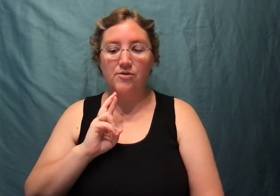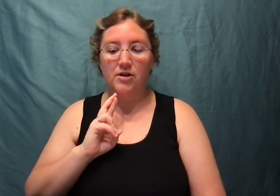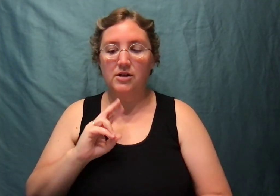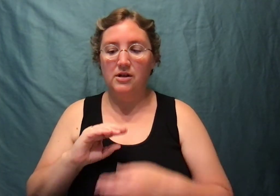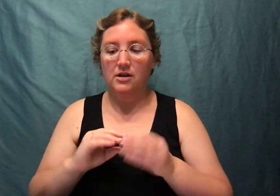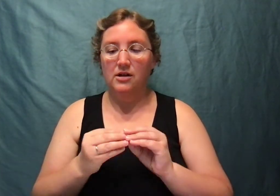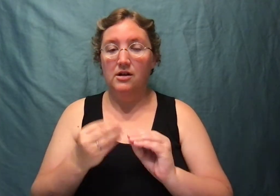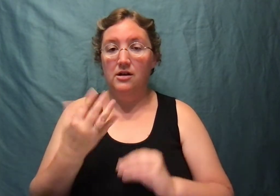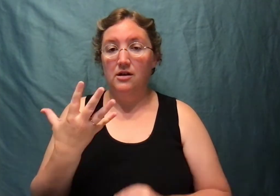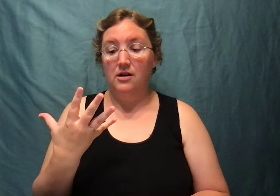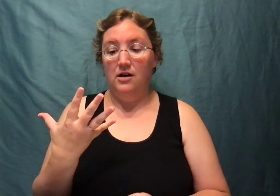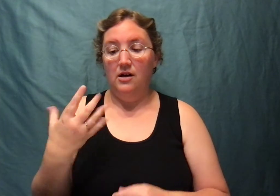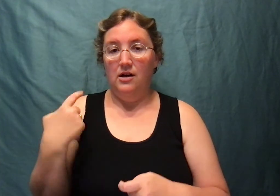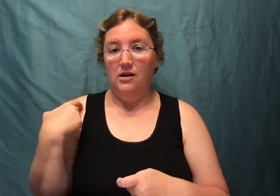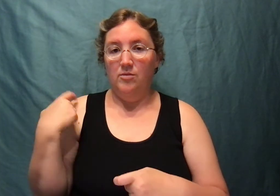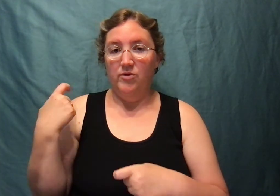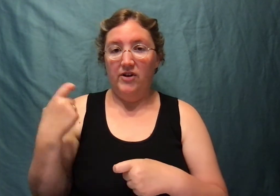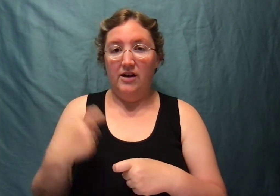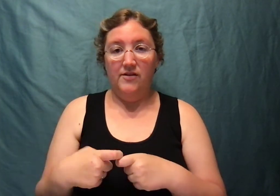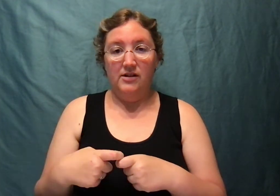restaurant. Number 5 is